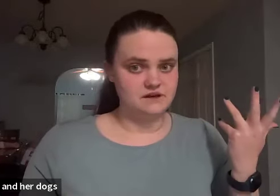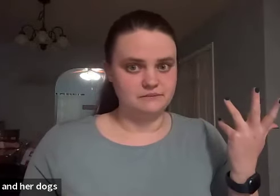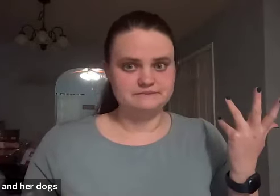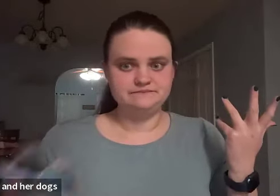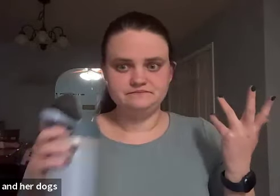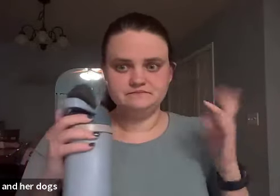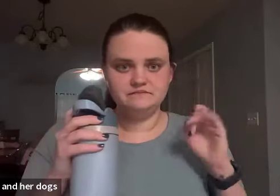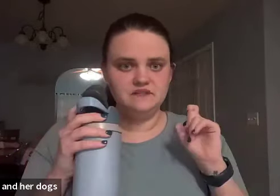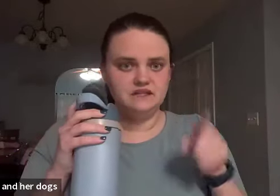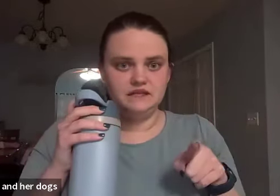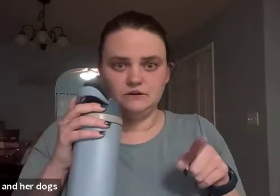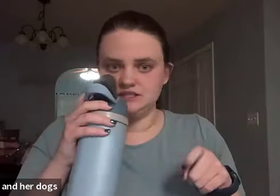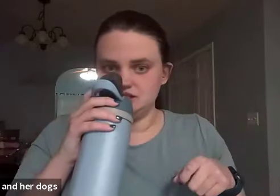So, any questions?